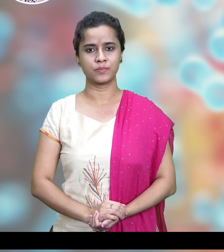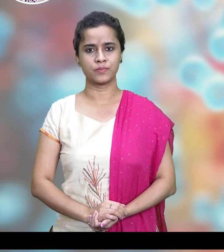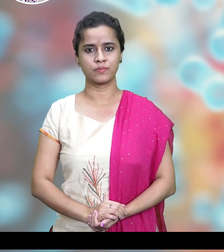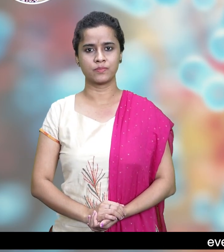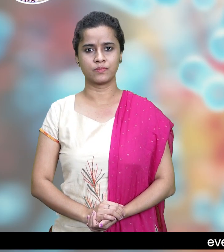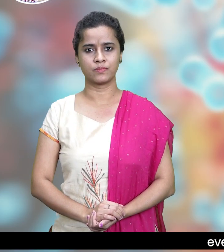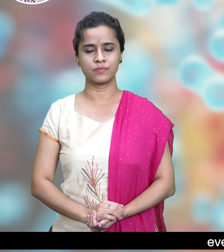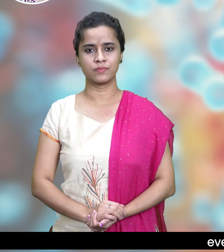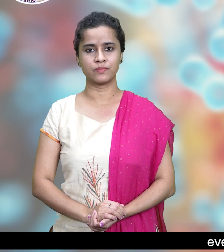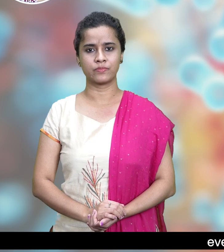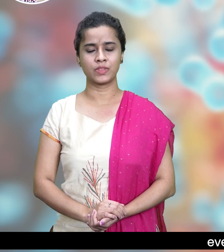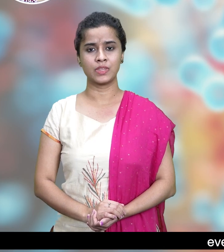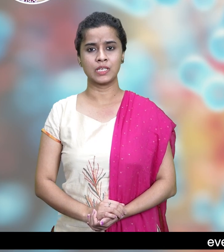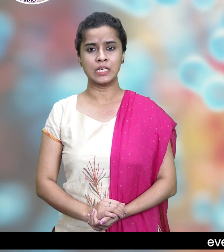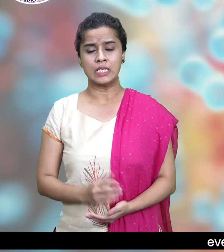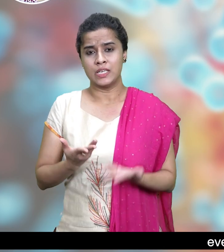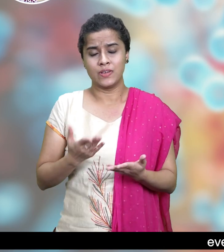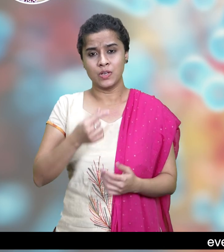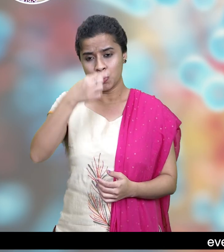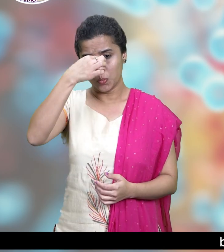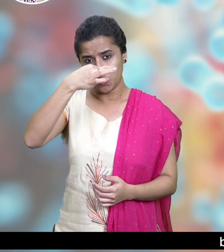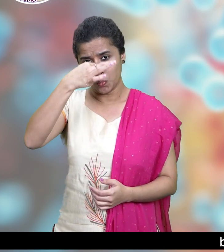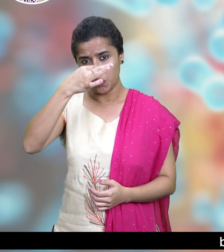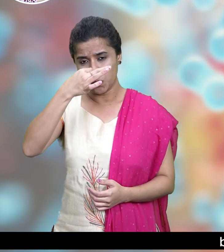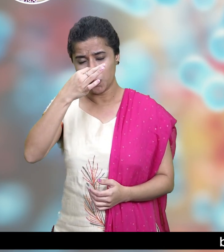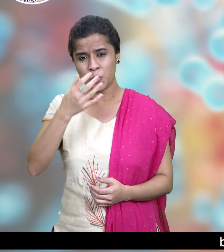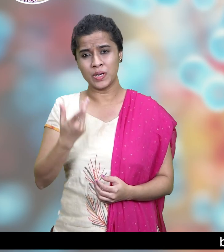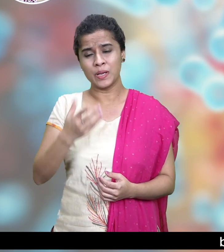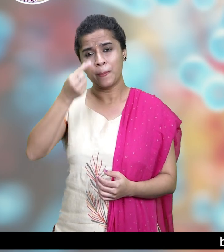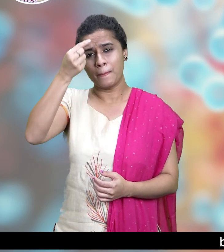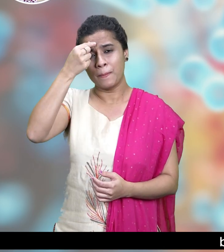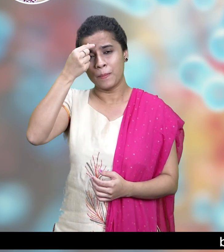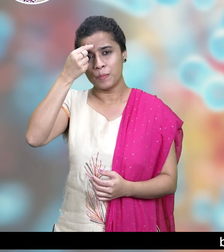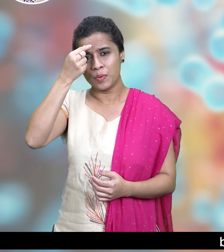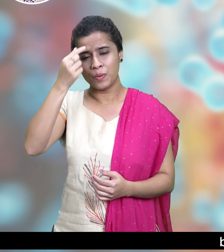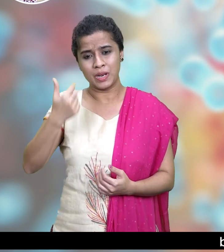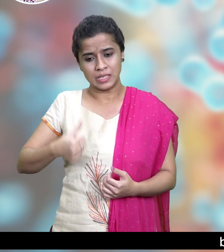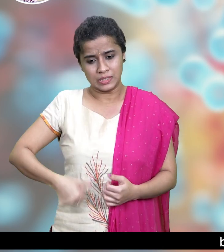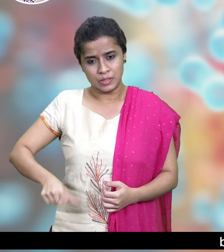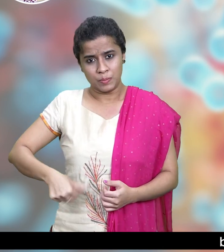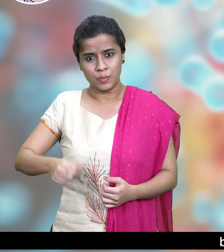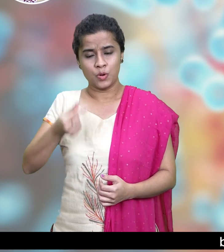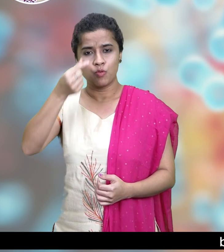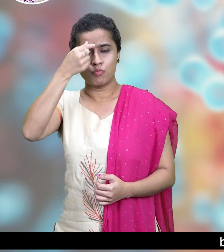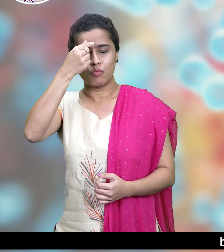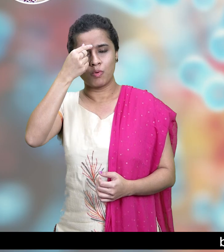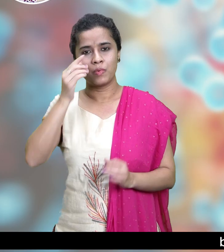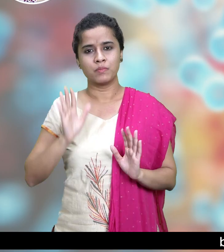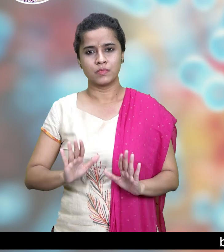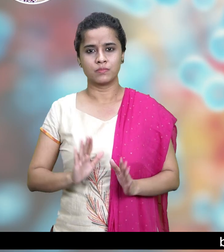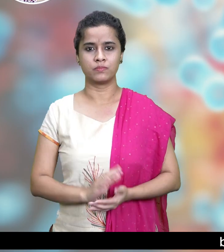Instead, even a common cold can become pneumonia.